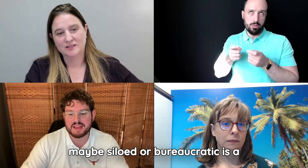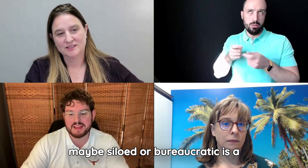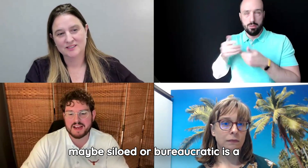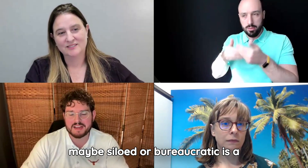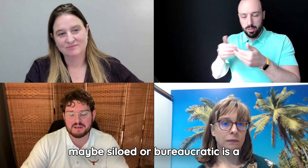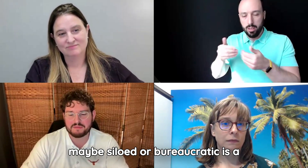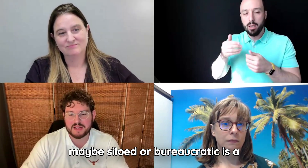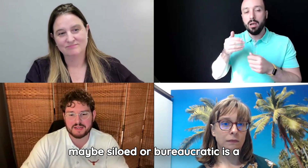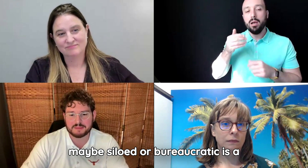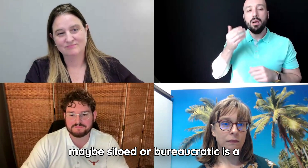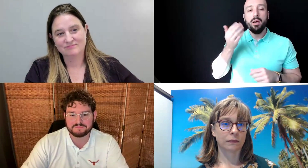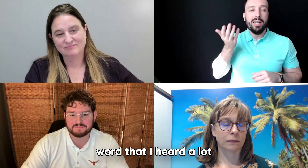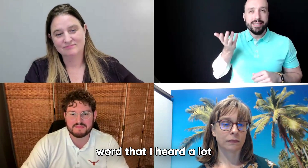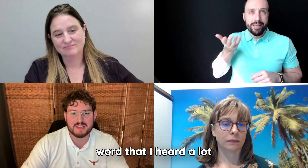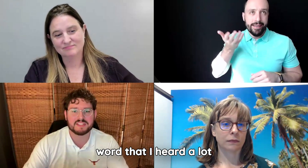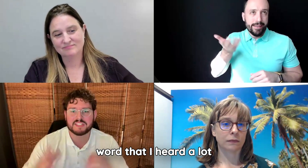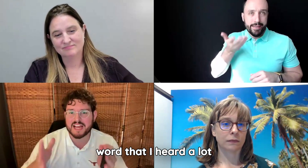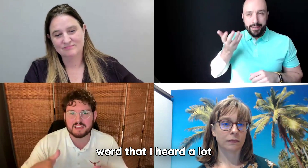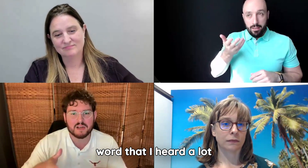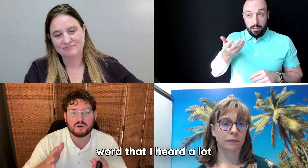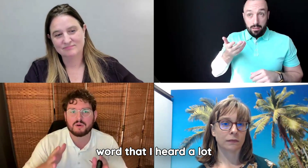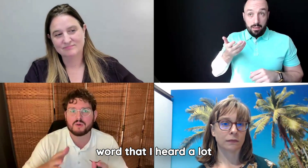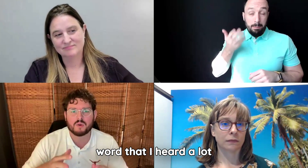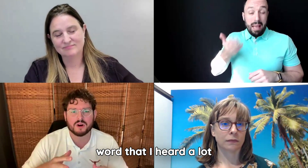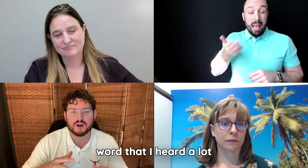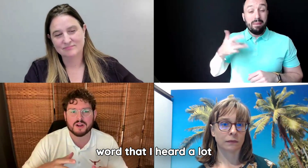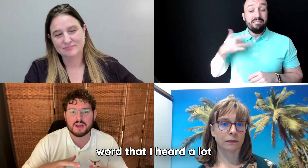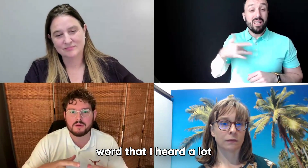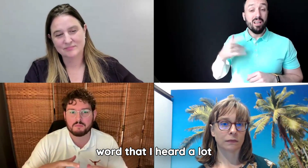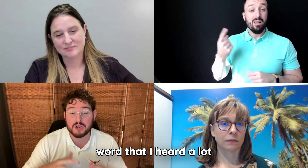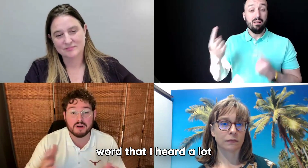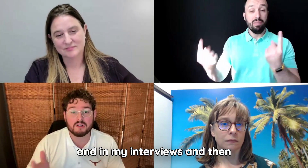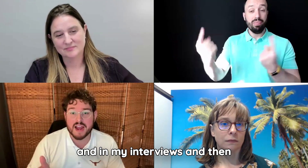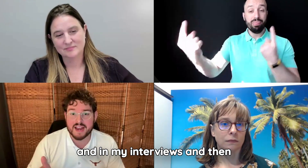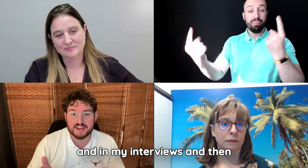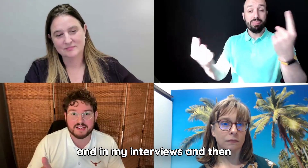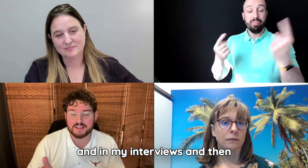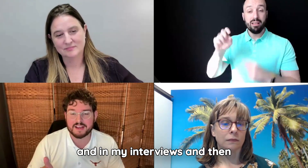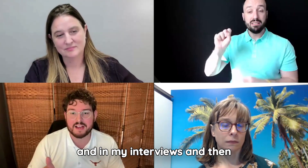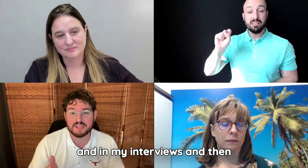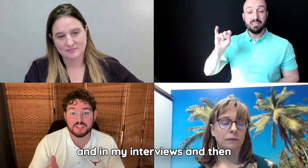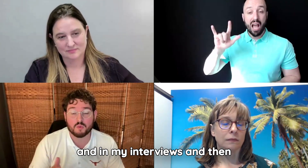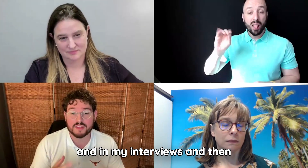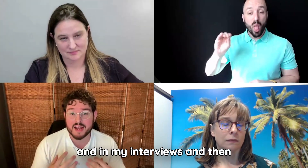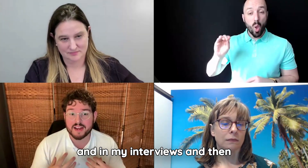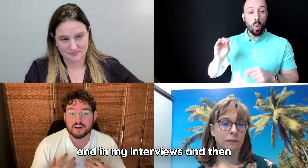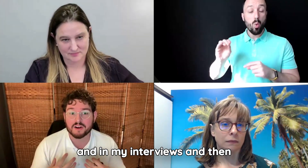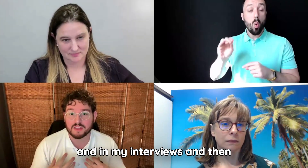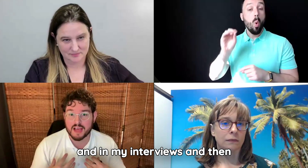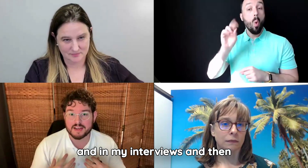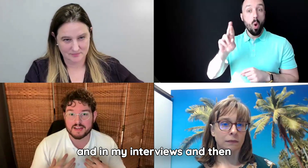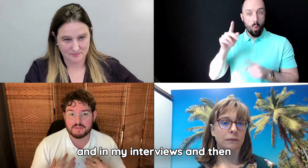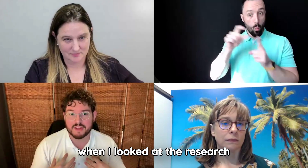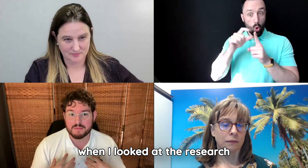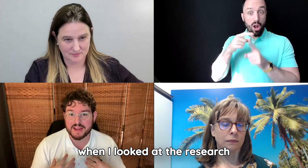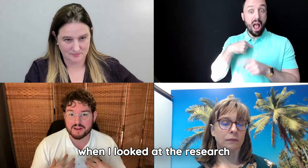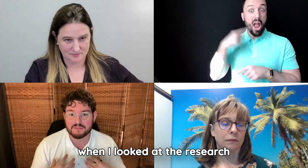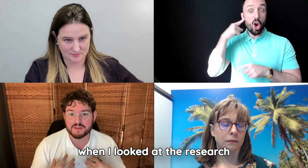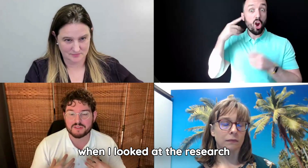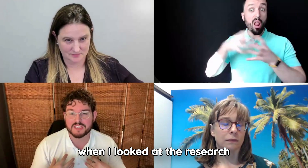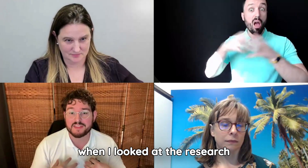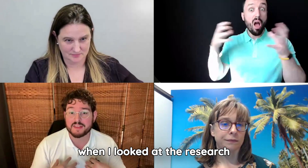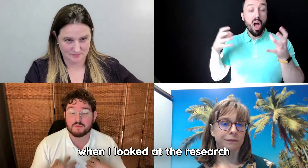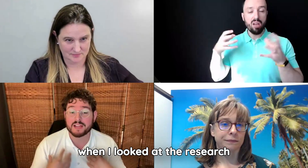them being kind of maybe siloed or bureaucratic, is a word that I heard a lot in